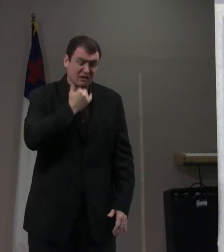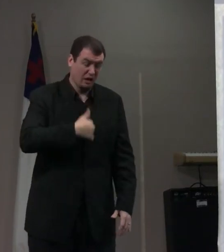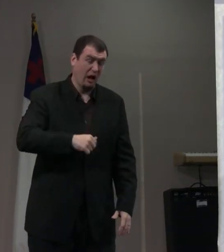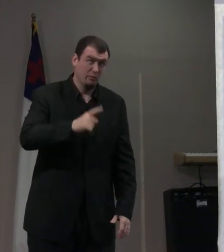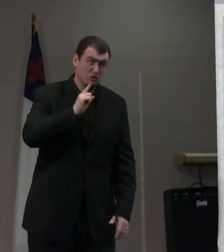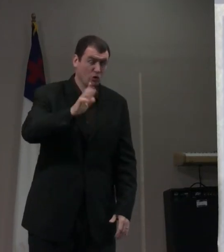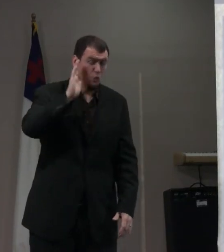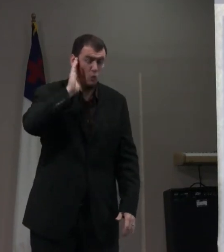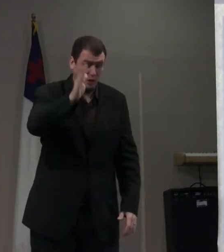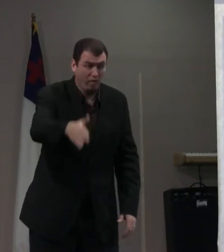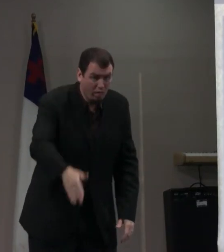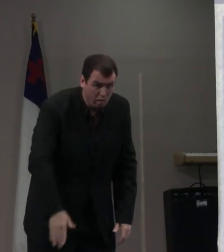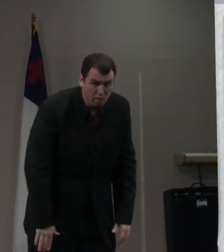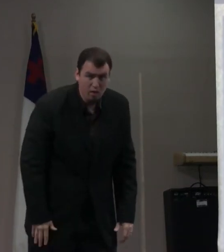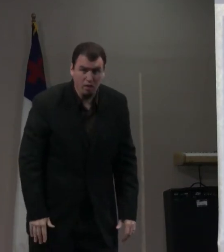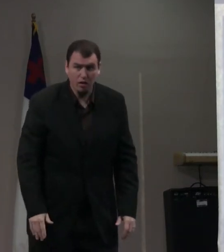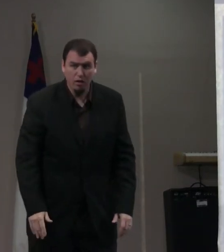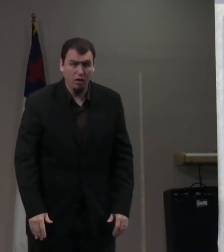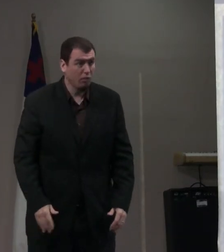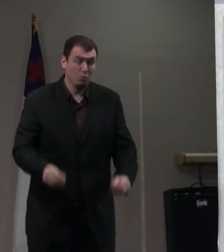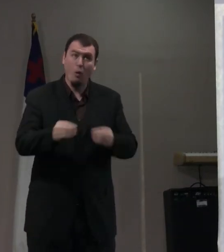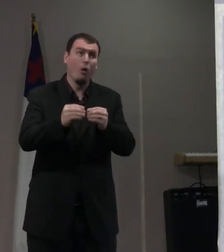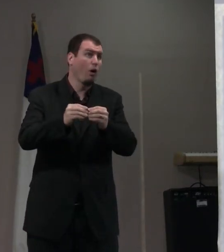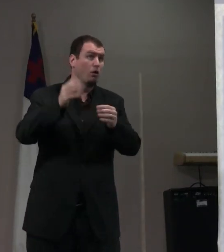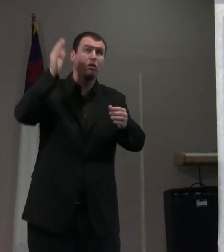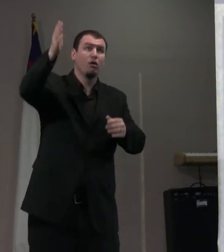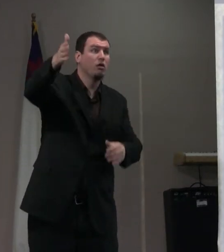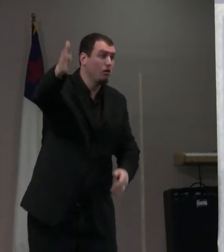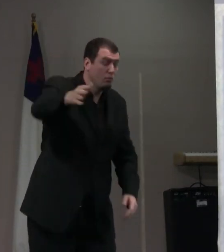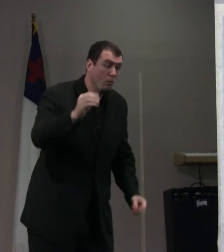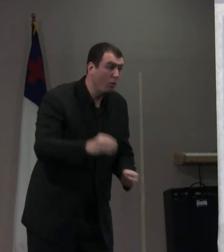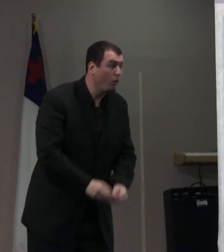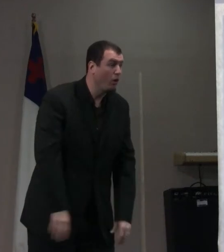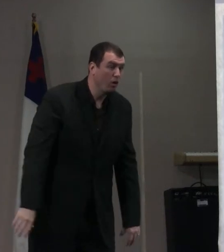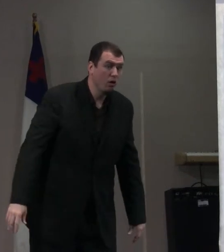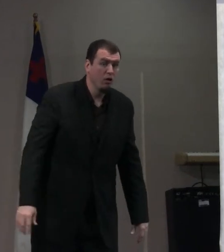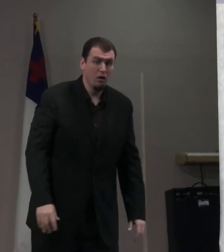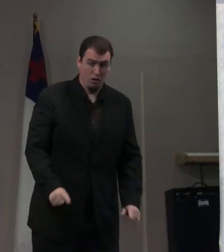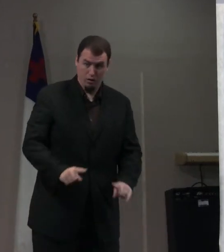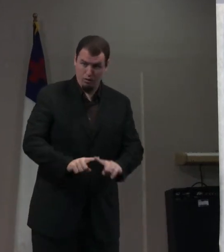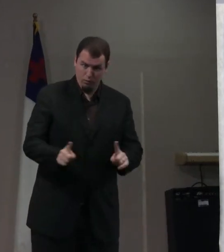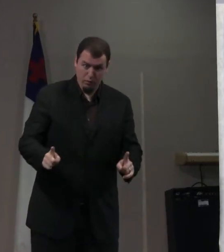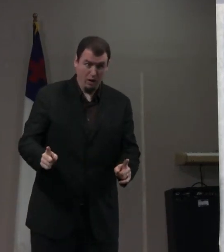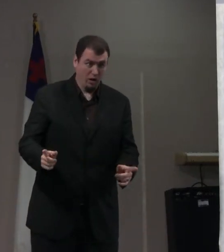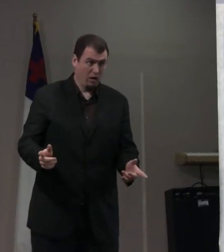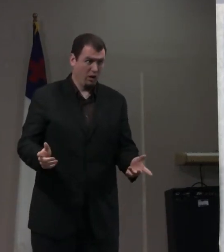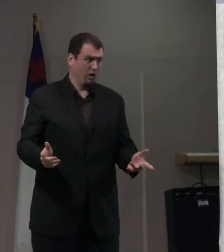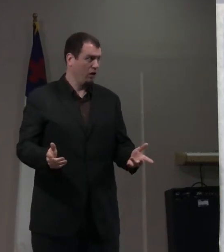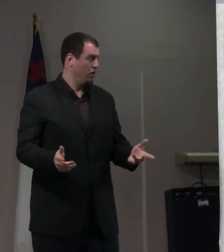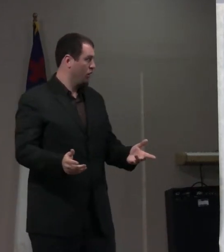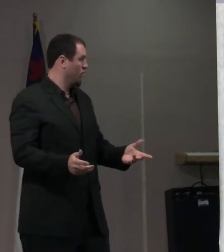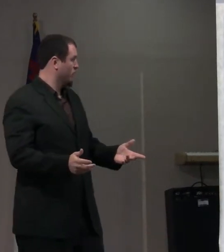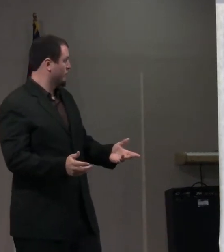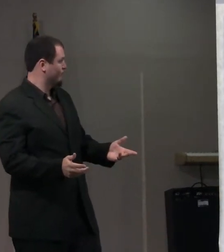And I make lots of mistakes. I'm sure that I will in the future. I will make more, but